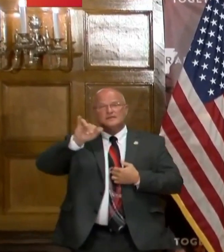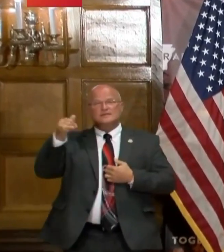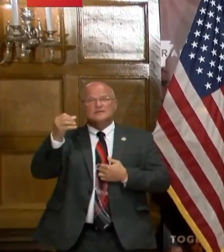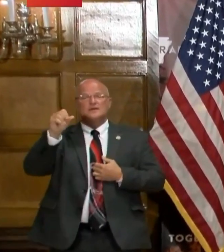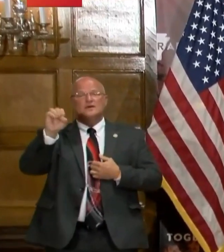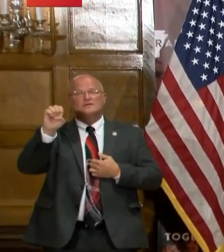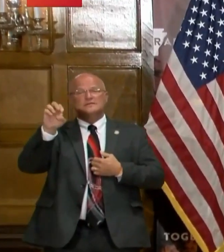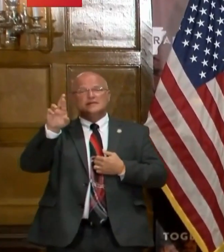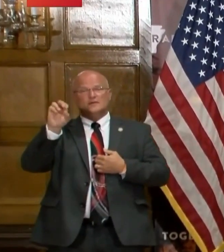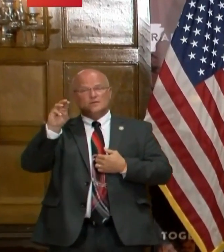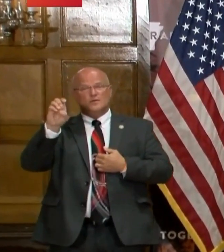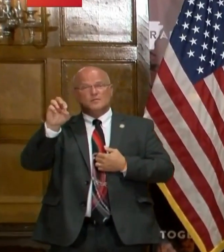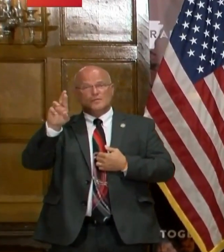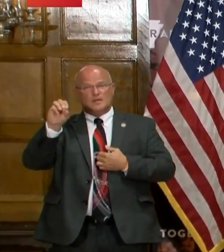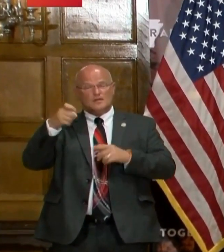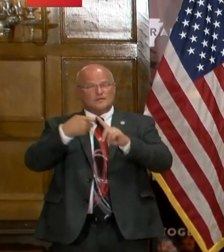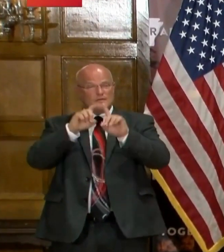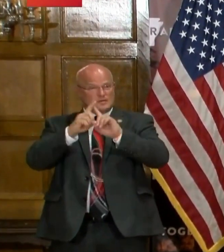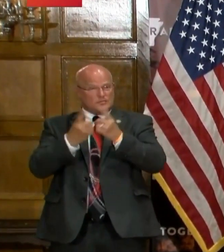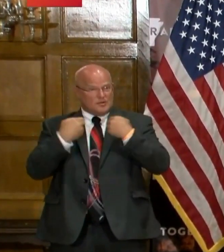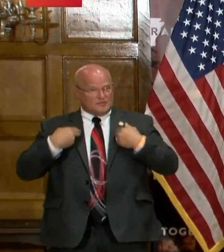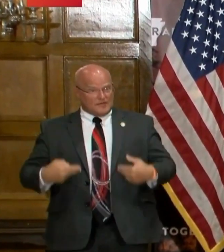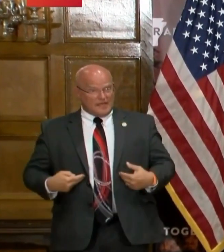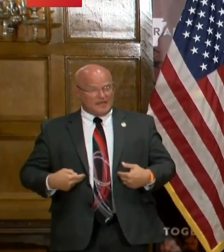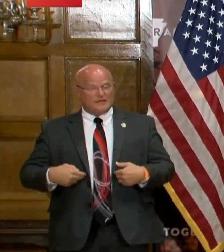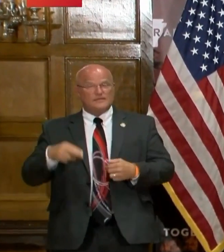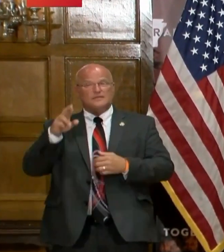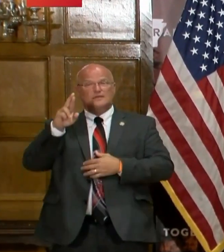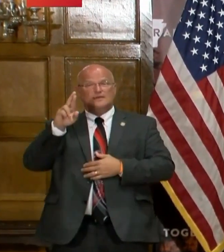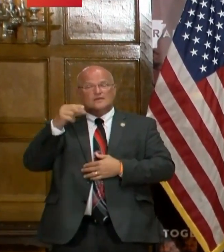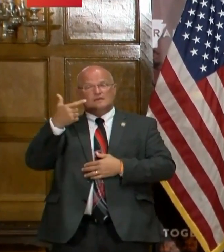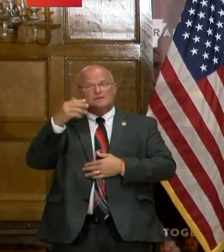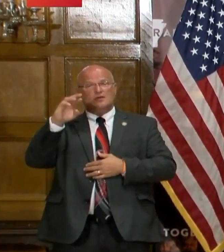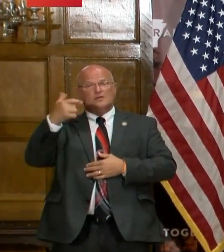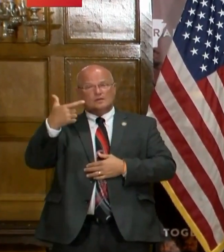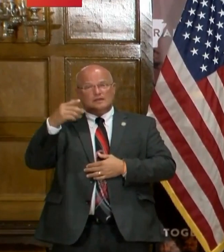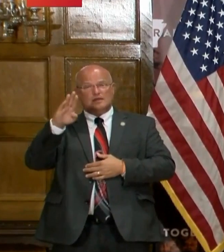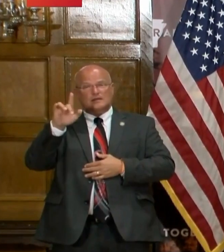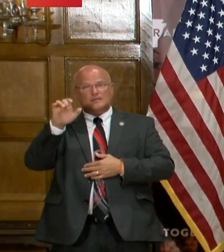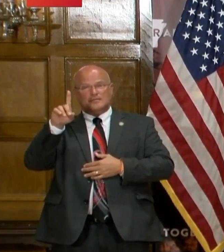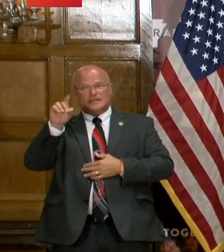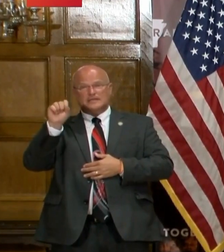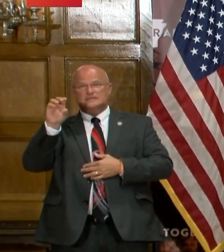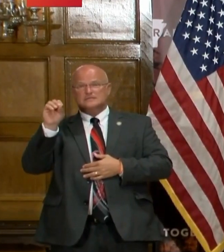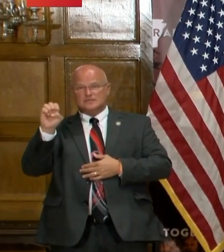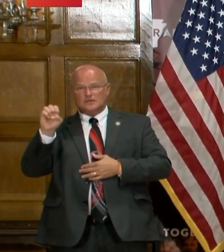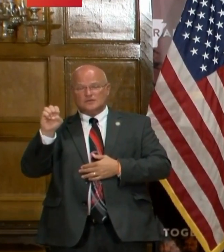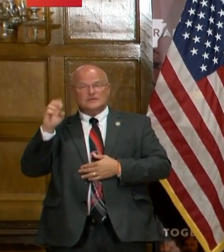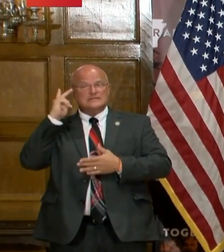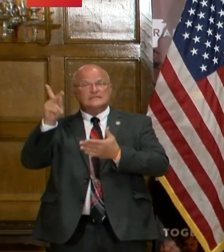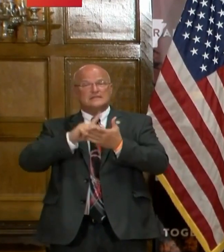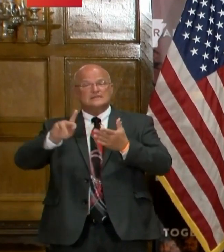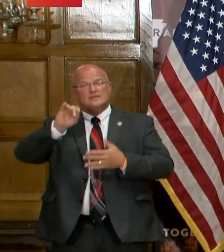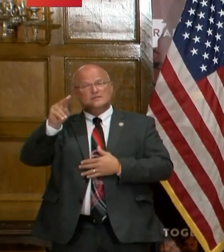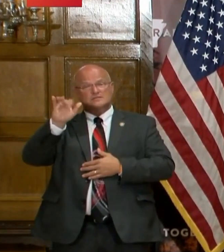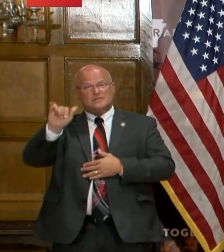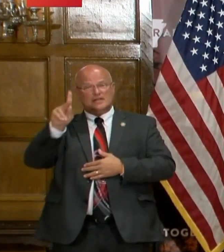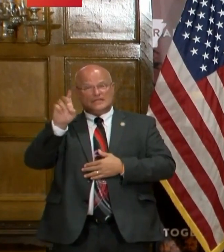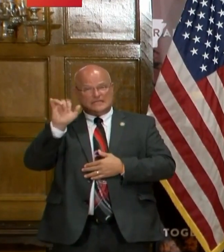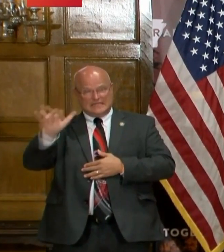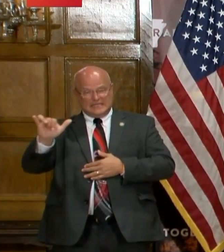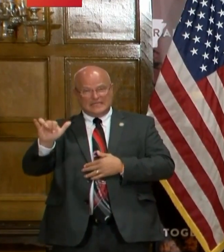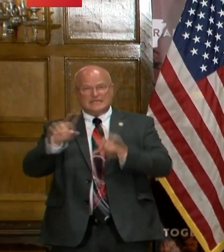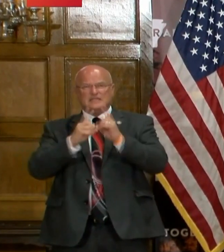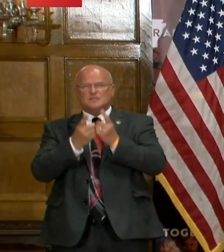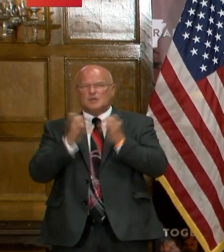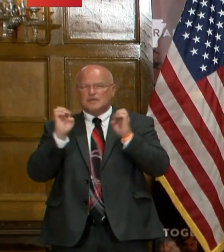Jose Romero of the Department of Health, Dr. Greg Bledsoe, our Surgeon General, Secretary Johnny Key of the Department of Education